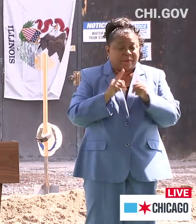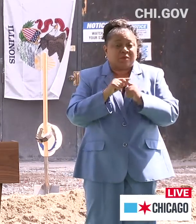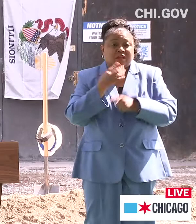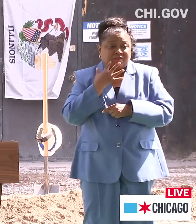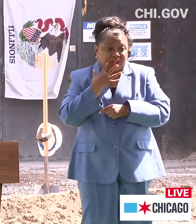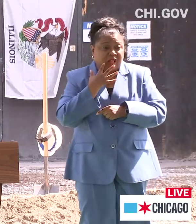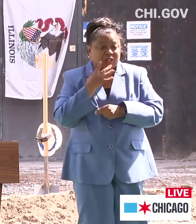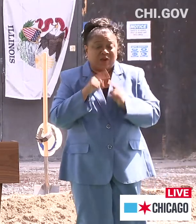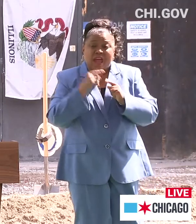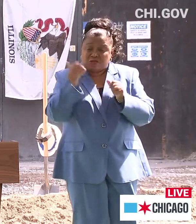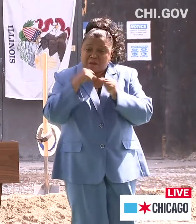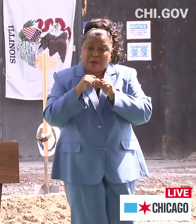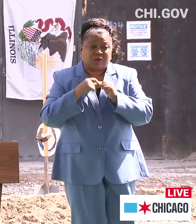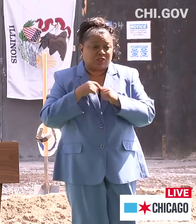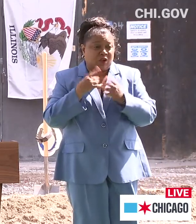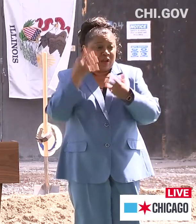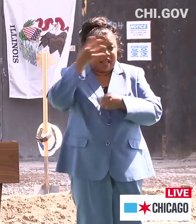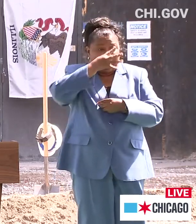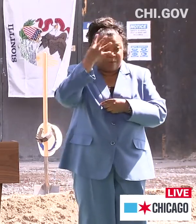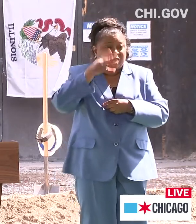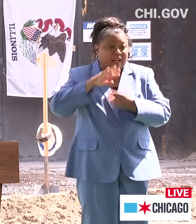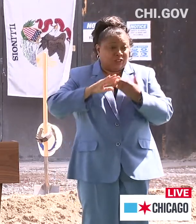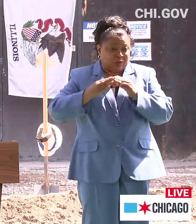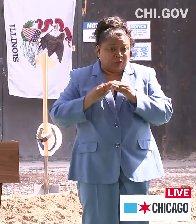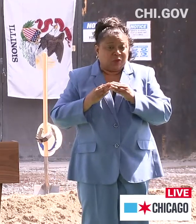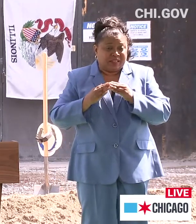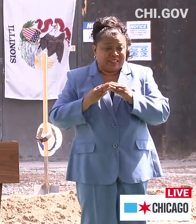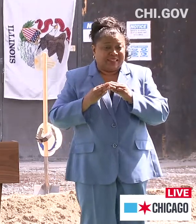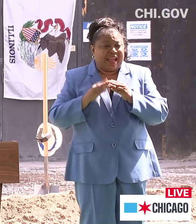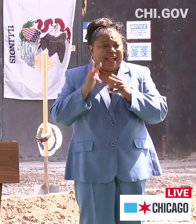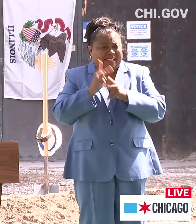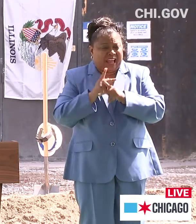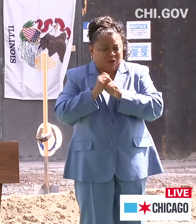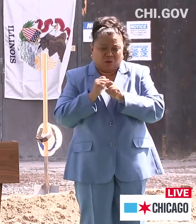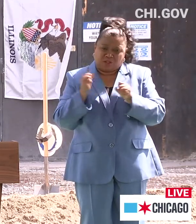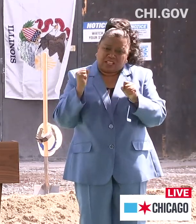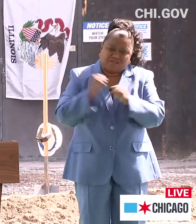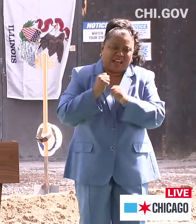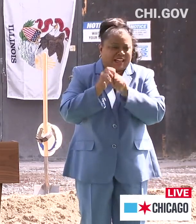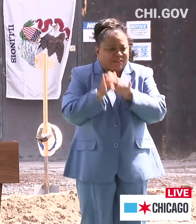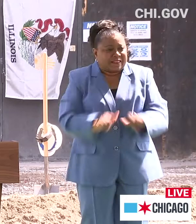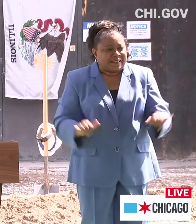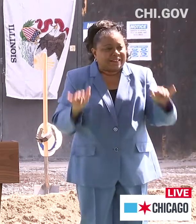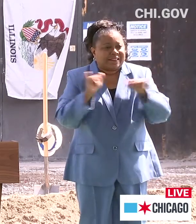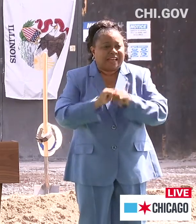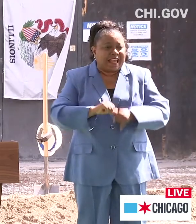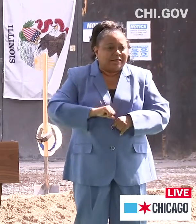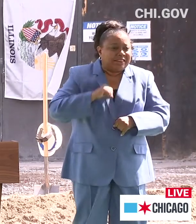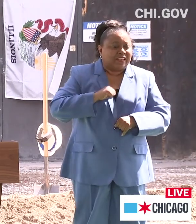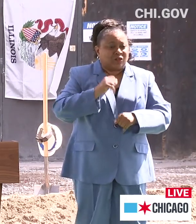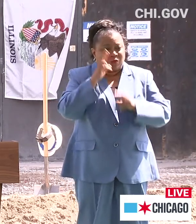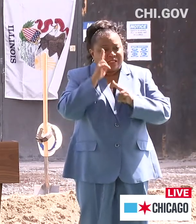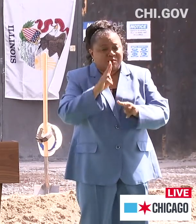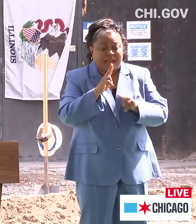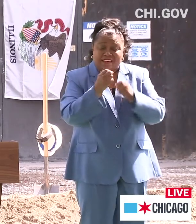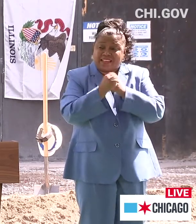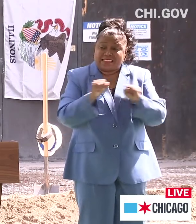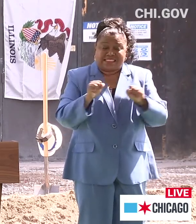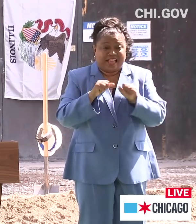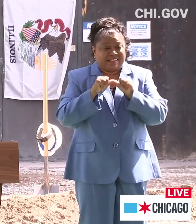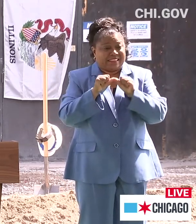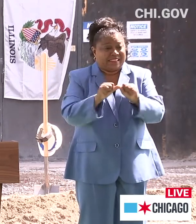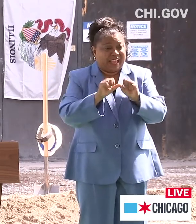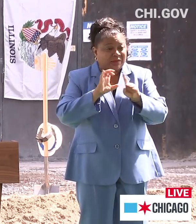of color and are members of our immigrant community. Care workers have been fighting for the same dignity, respect, and safe,